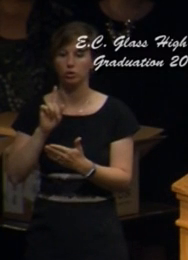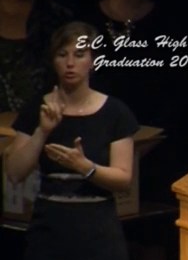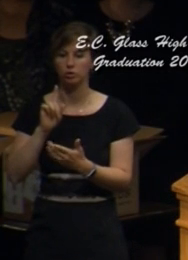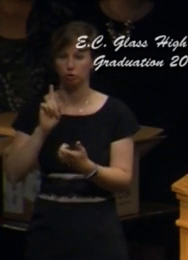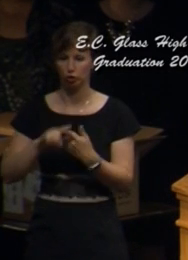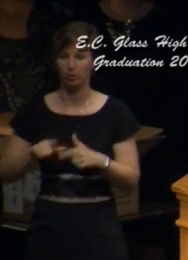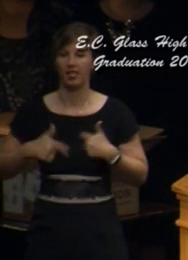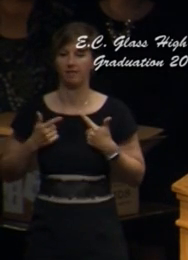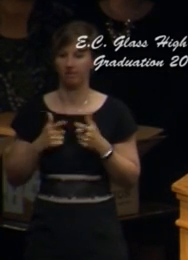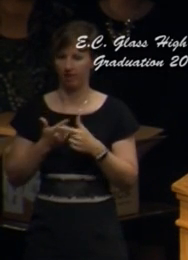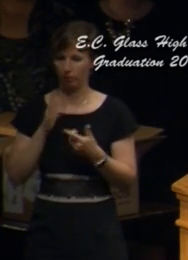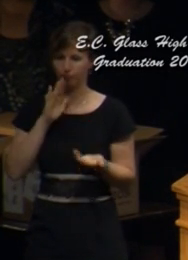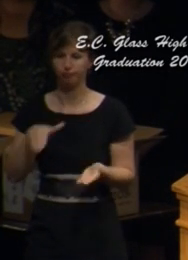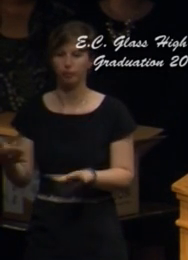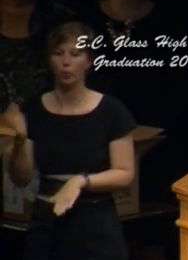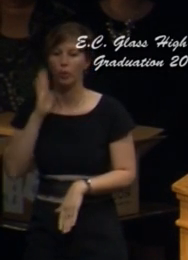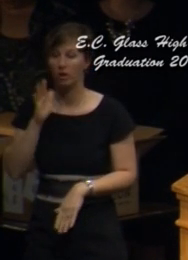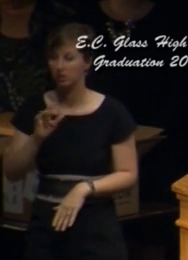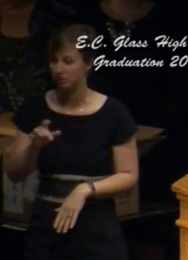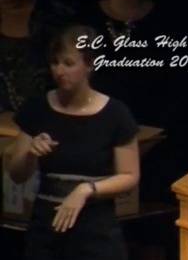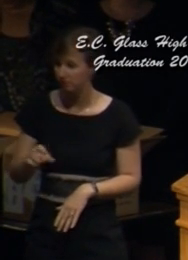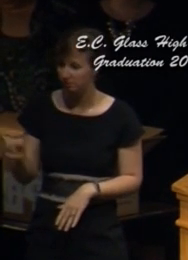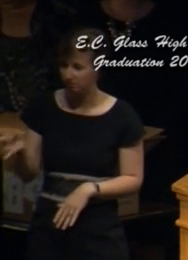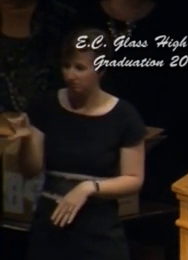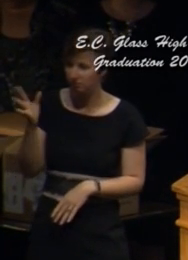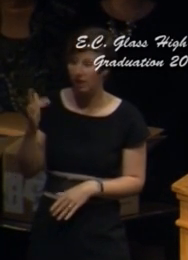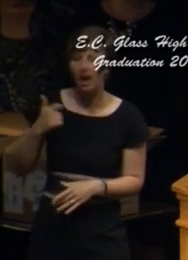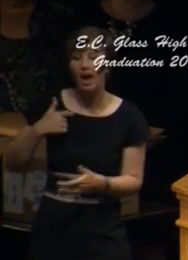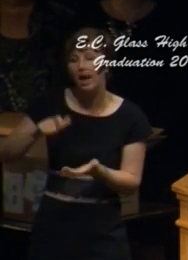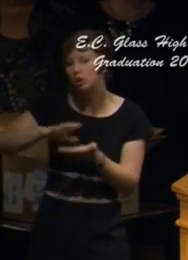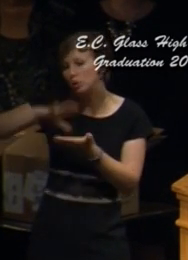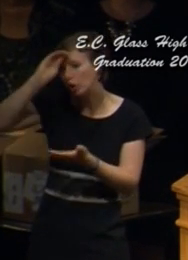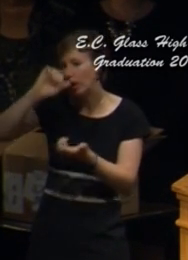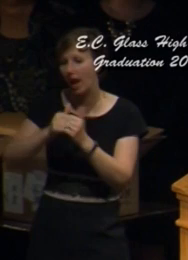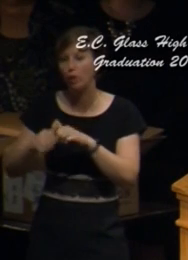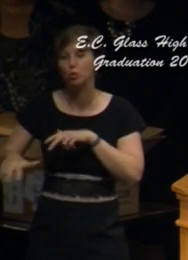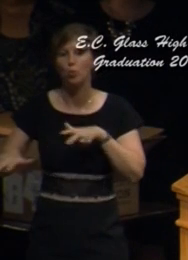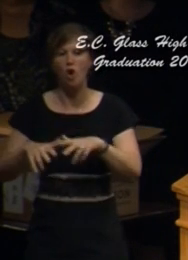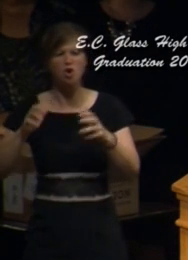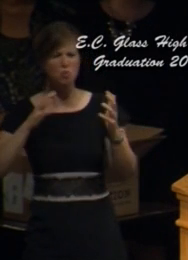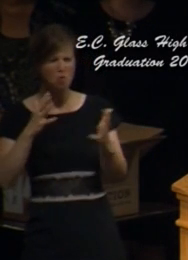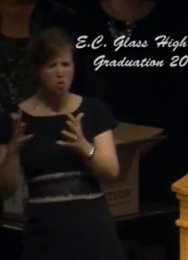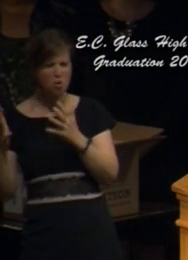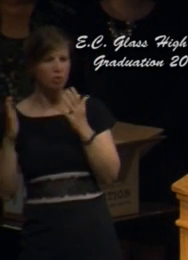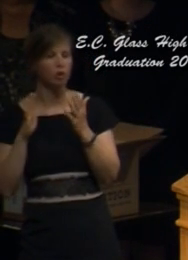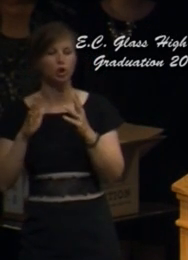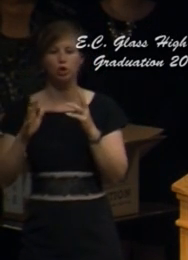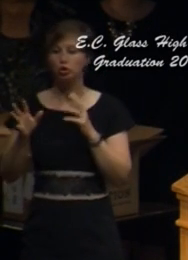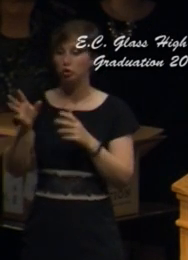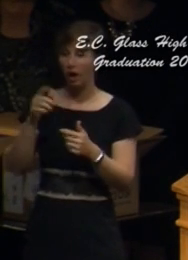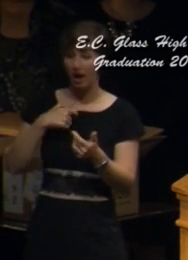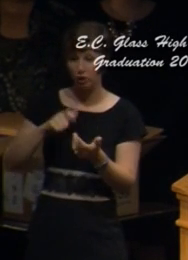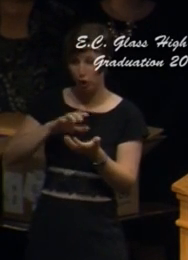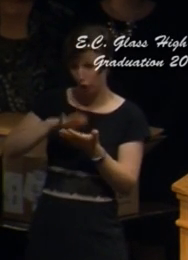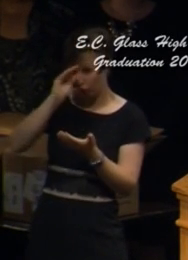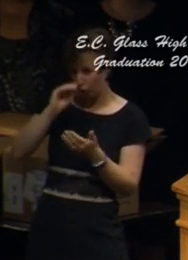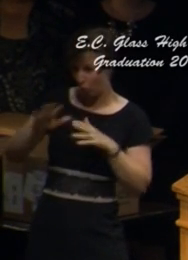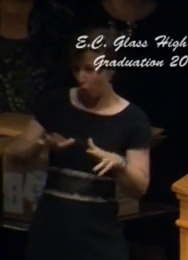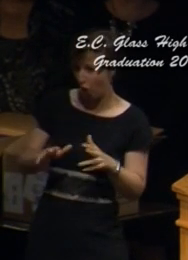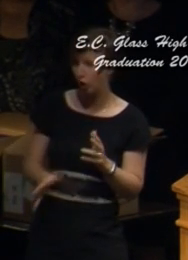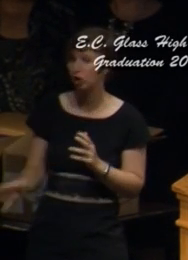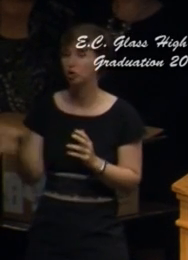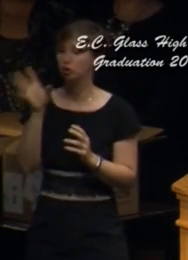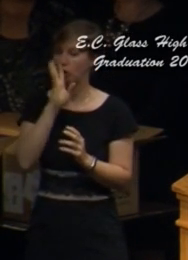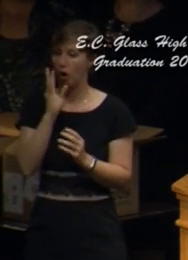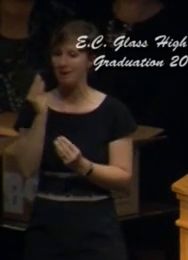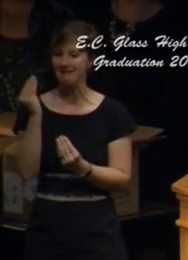crucial. I had to learn how to walk, talk, eat, and much more.